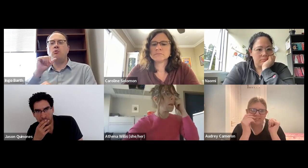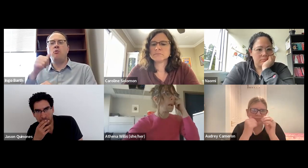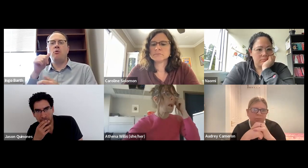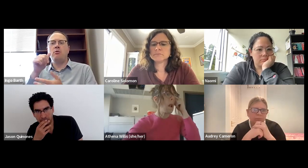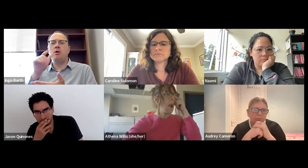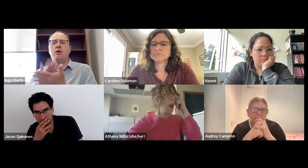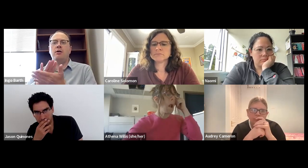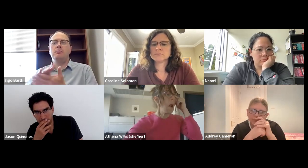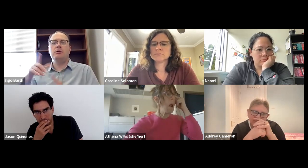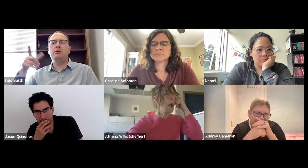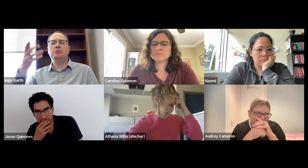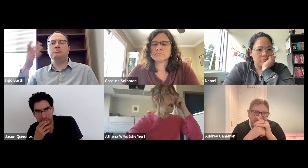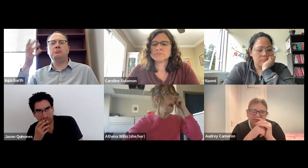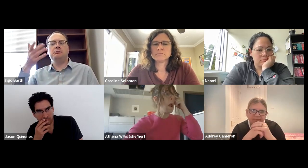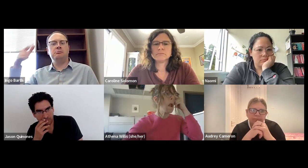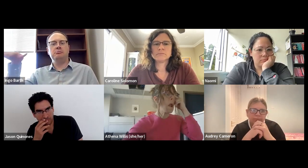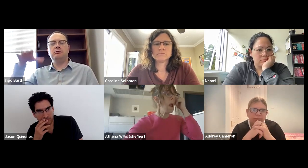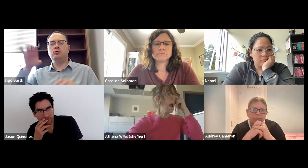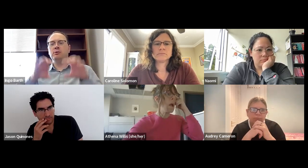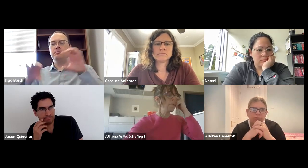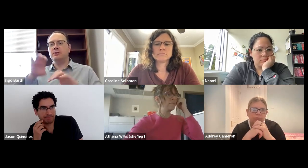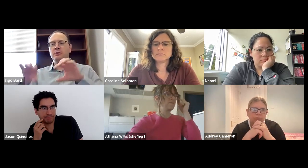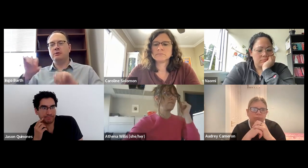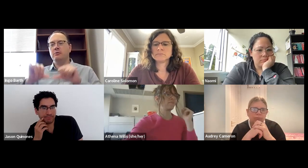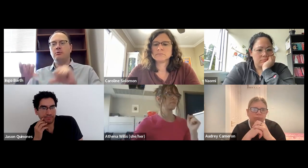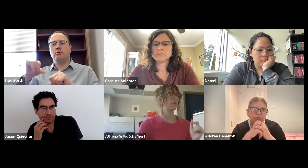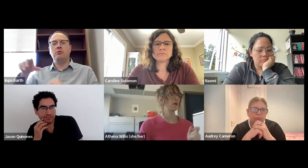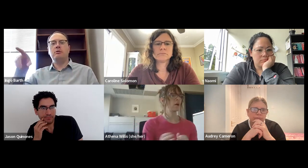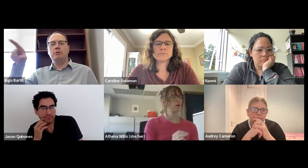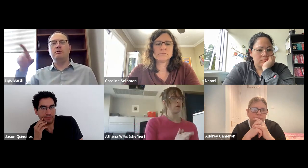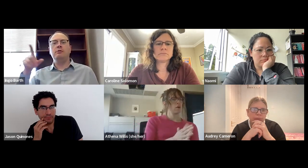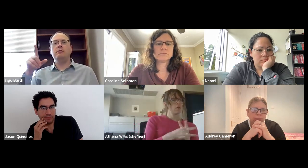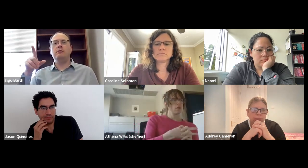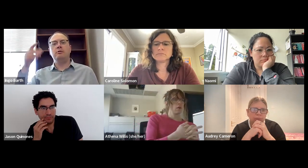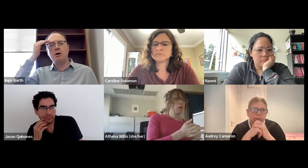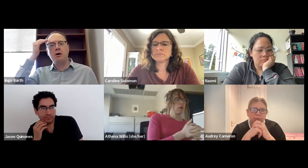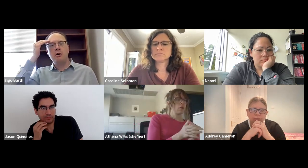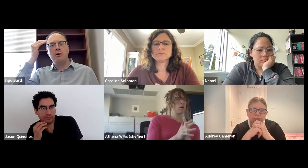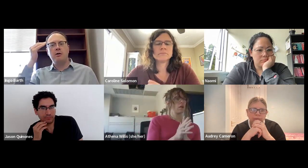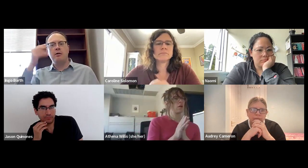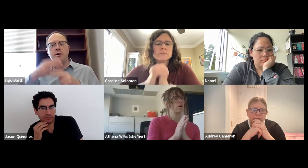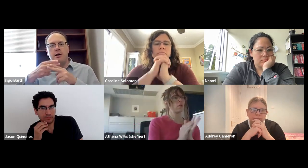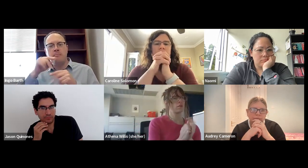Or really for any work. It doesn't have to be for academics. It could be for things like chemistry, benchwork, science.